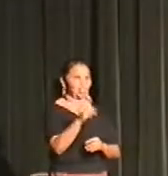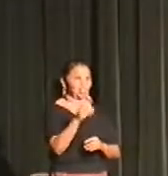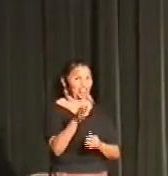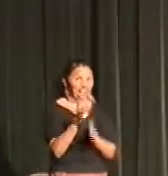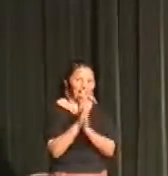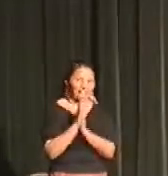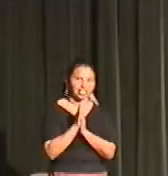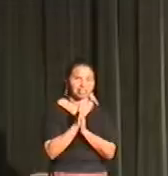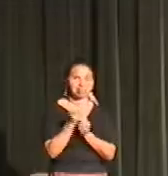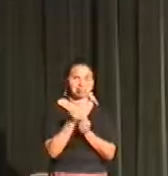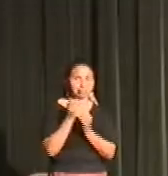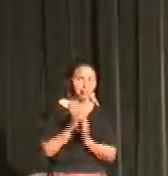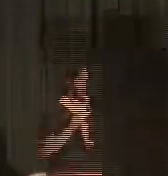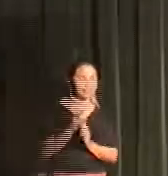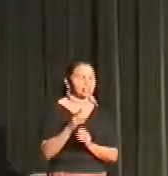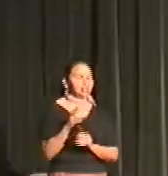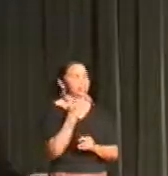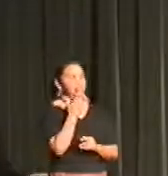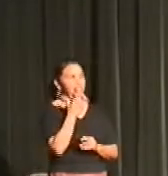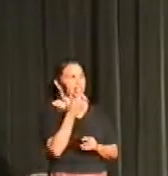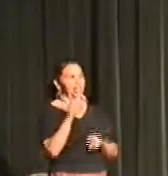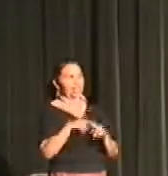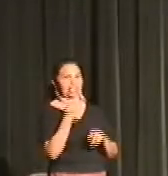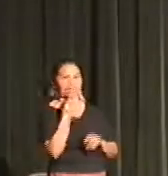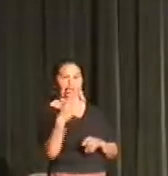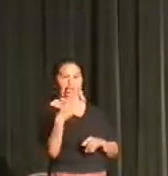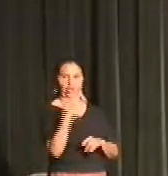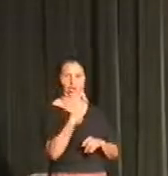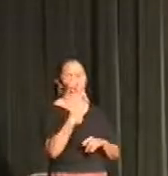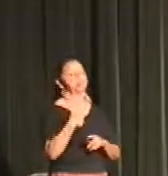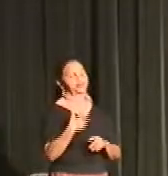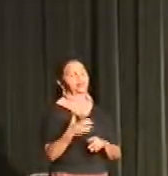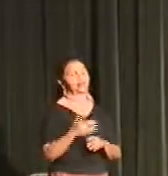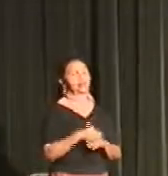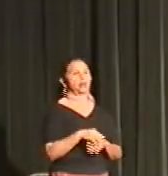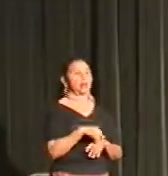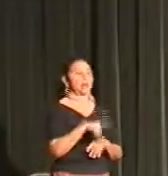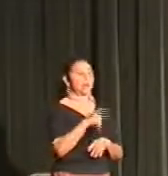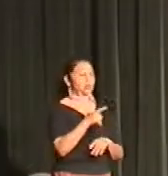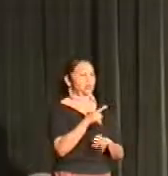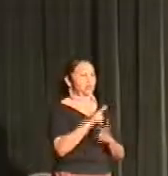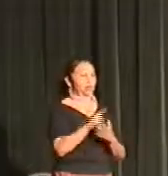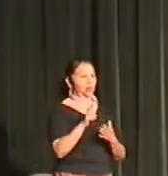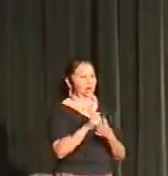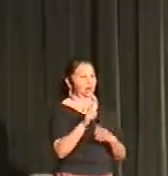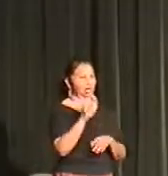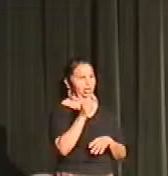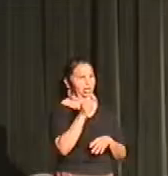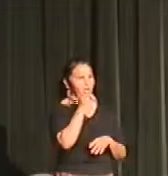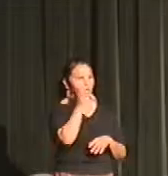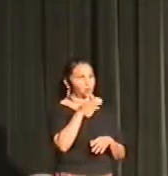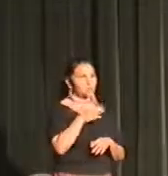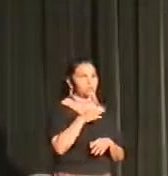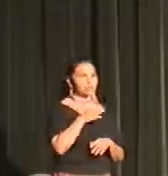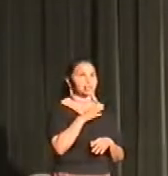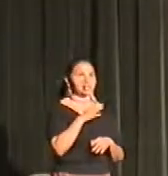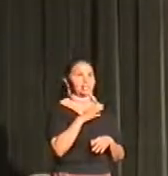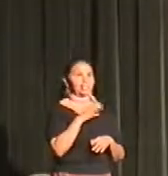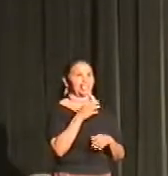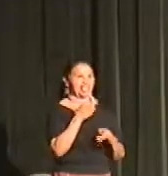And, you know, I would go to these 21 meetings a week. It seemed as though a woman named Gail spoke at about 18 of them every week. You know, it was just making